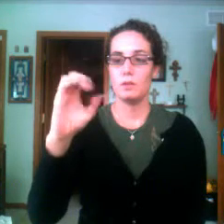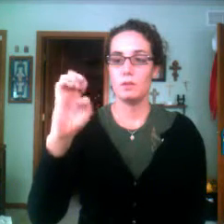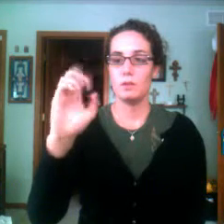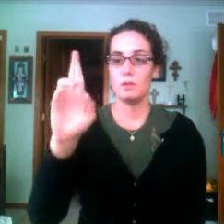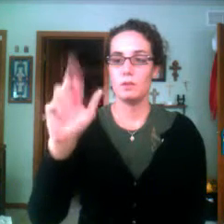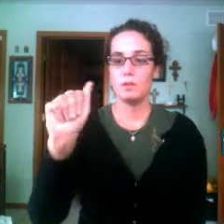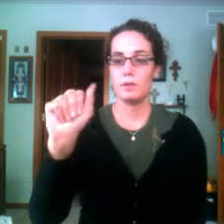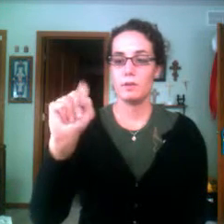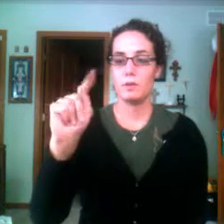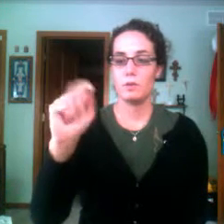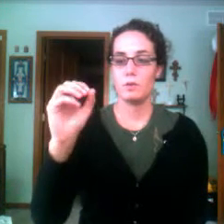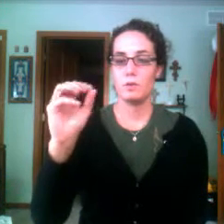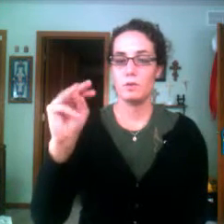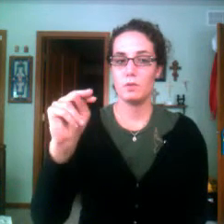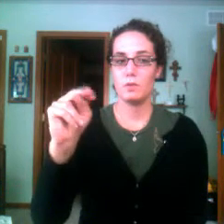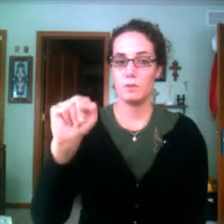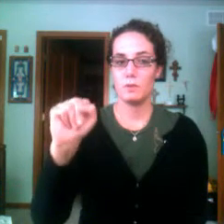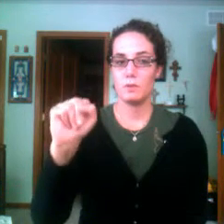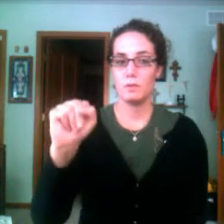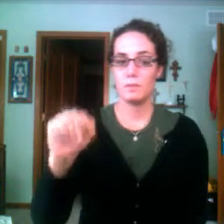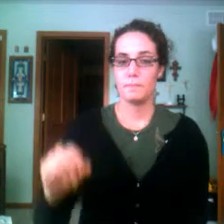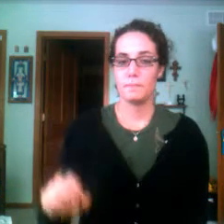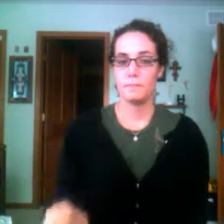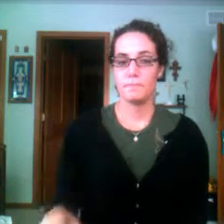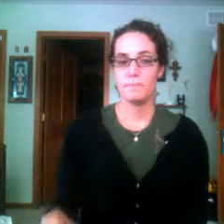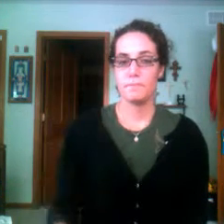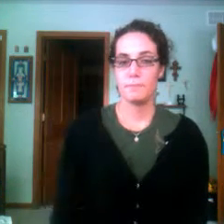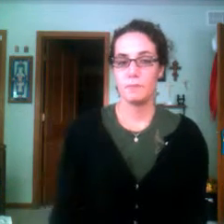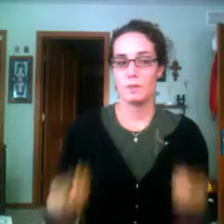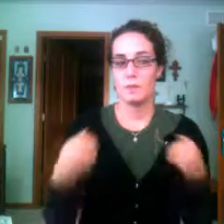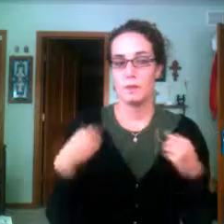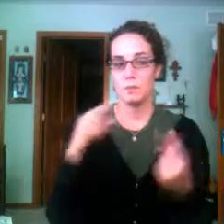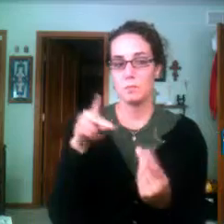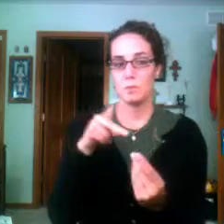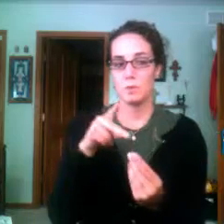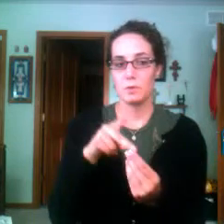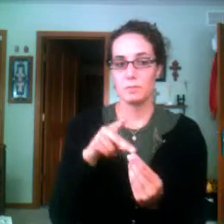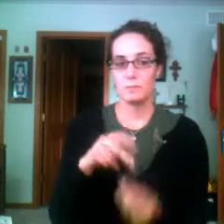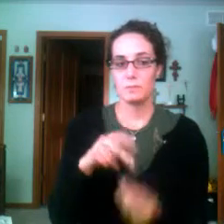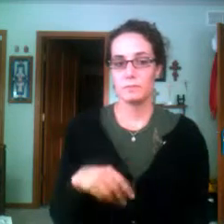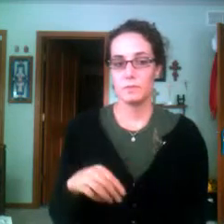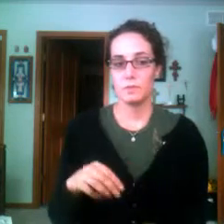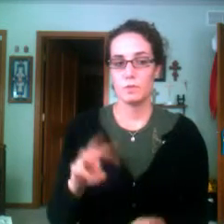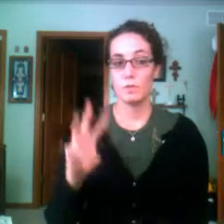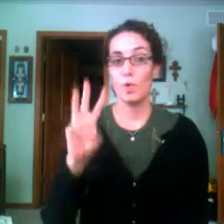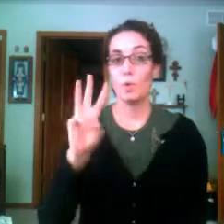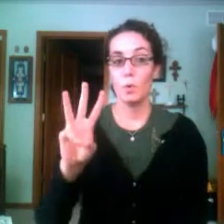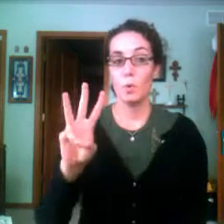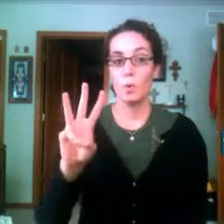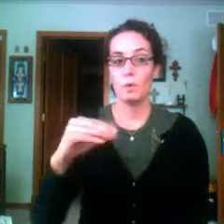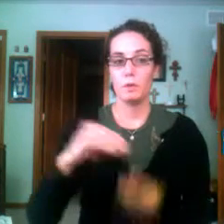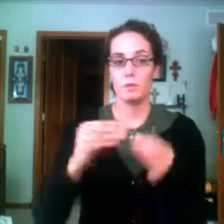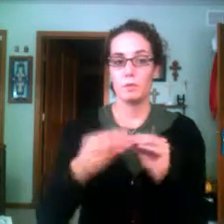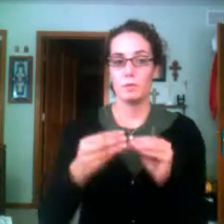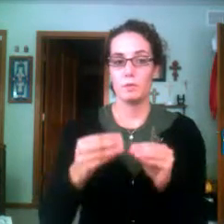real number line. This collection of numbers are called the whole numbers. This is the math symbol for it. 0 is